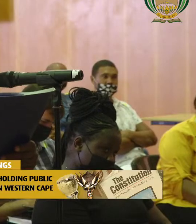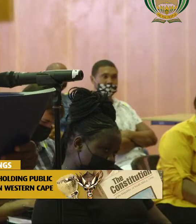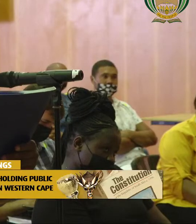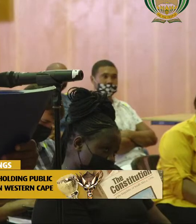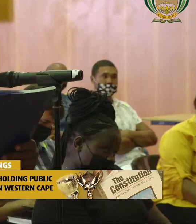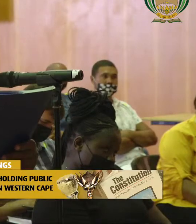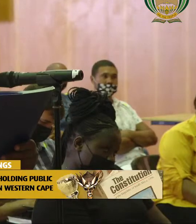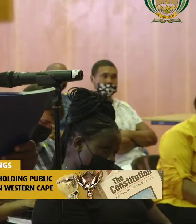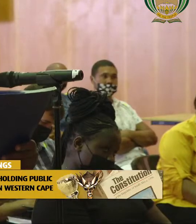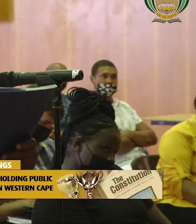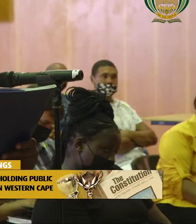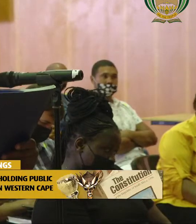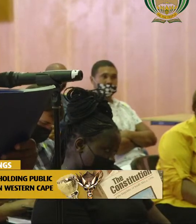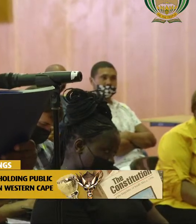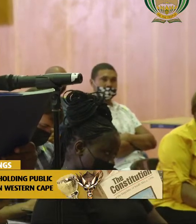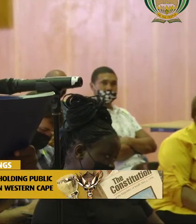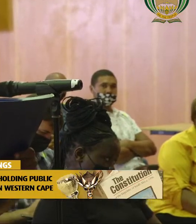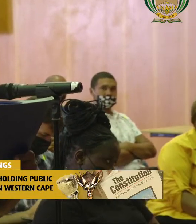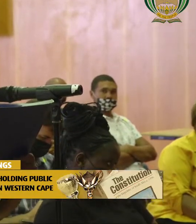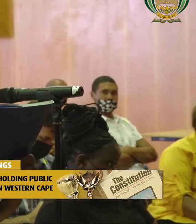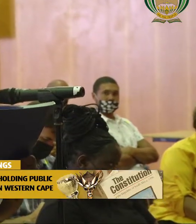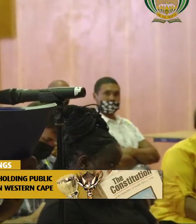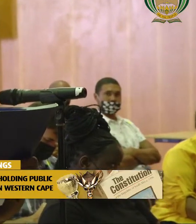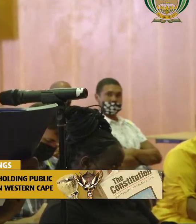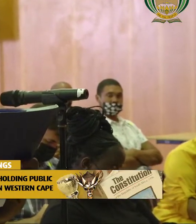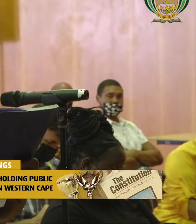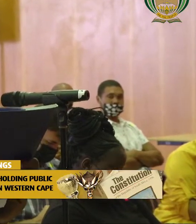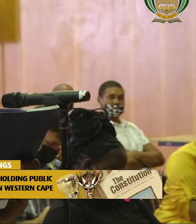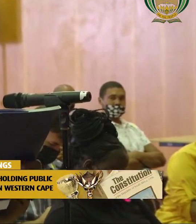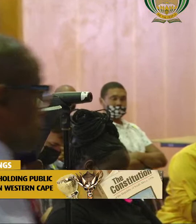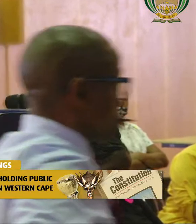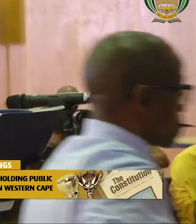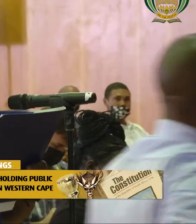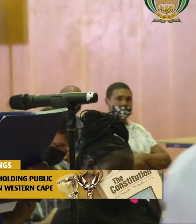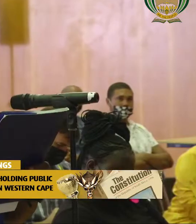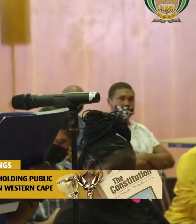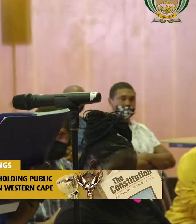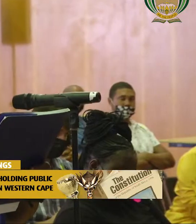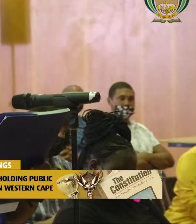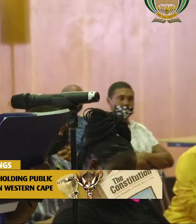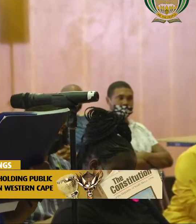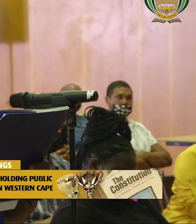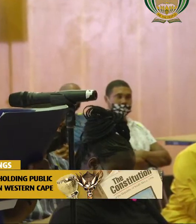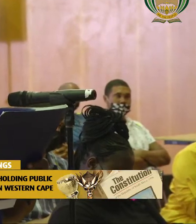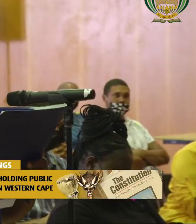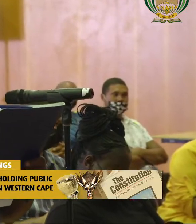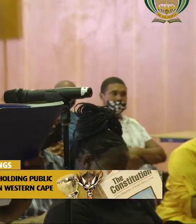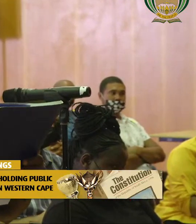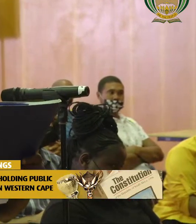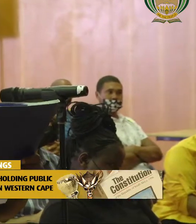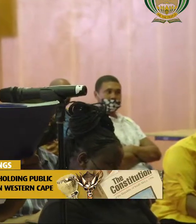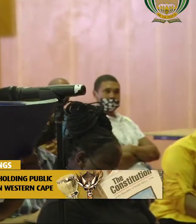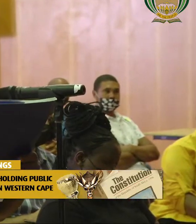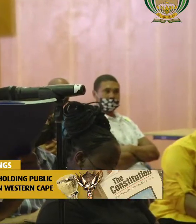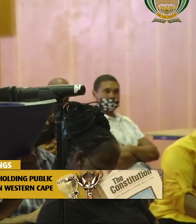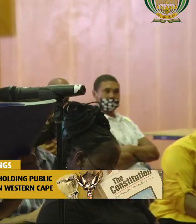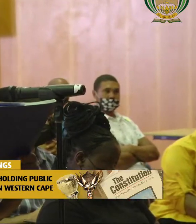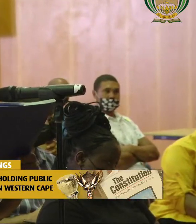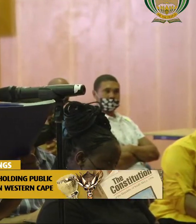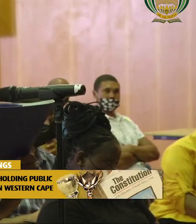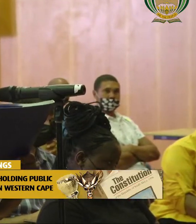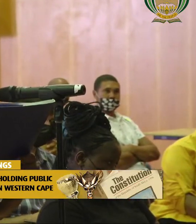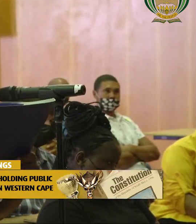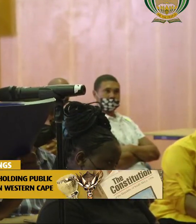one has complained about the constitutionality of this before, or that it violates the